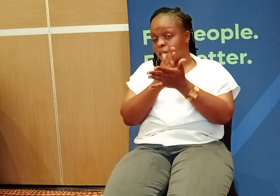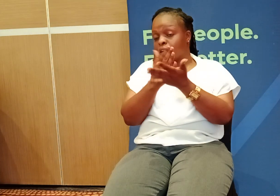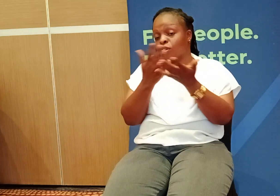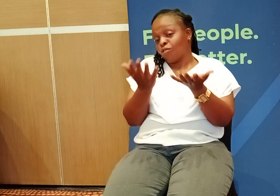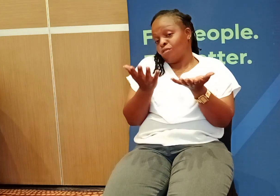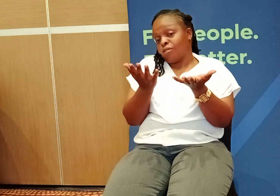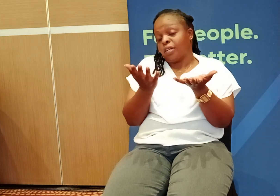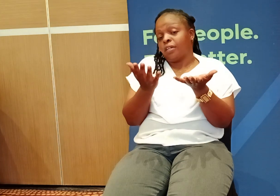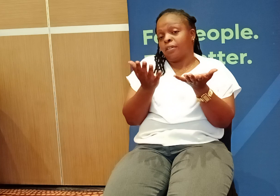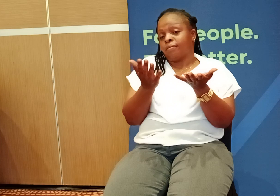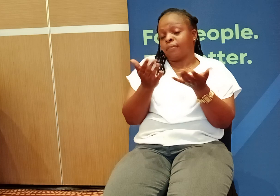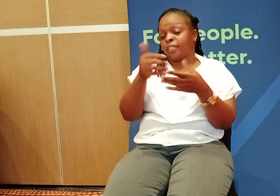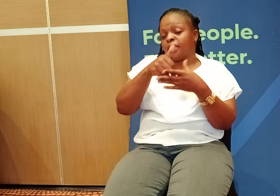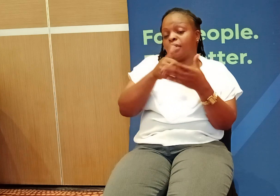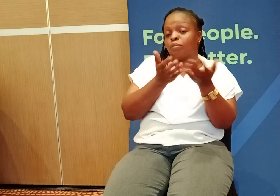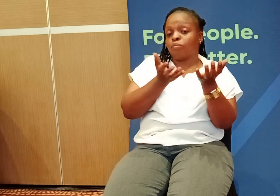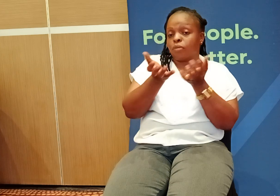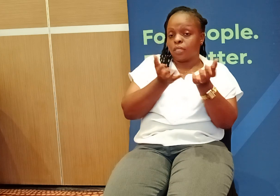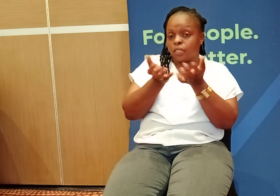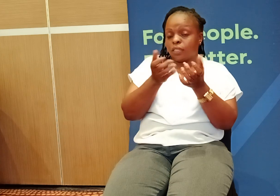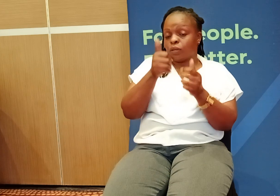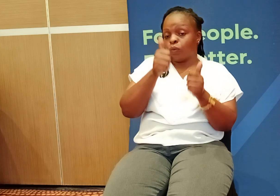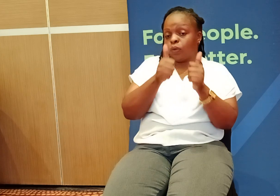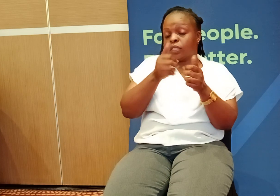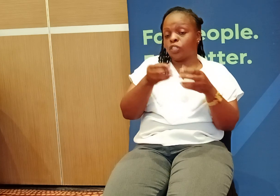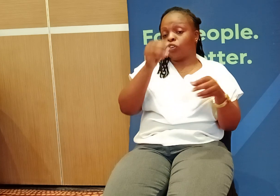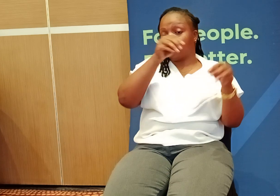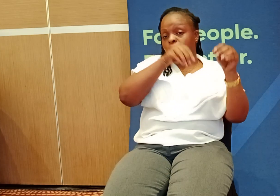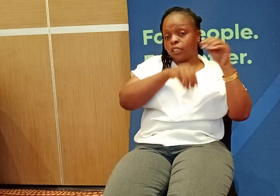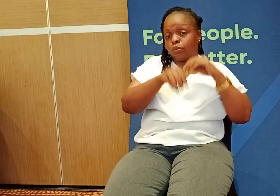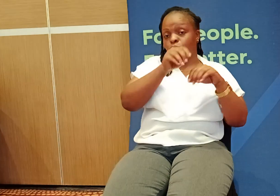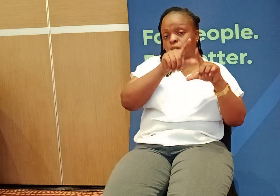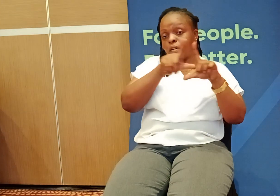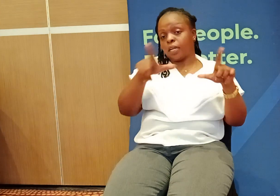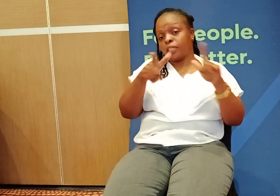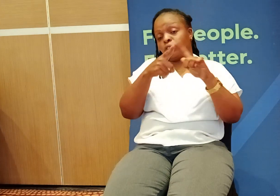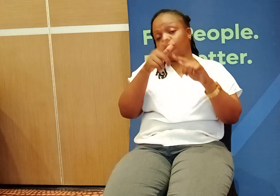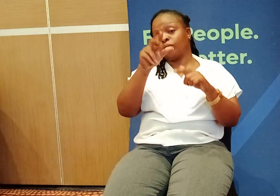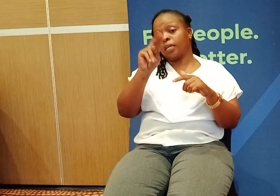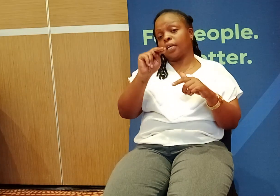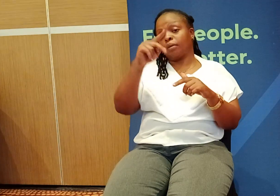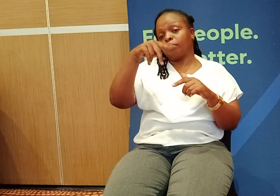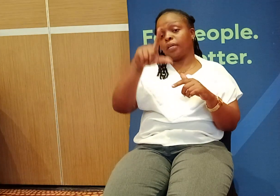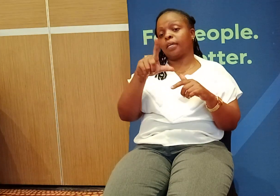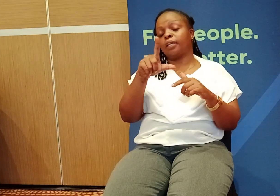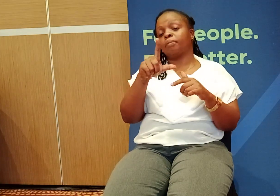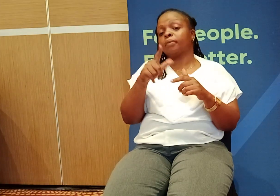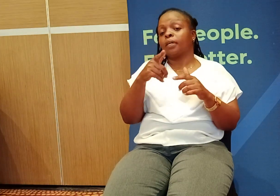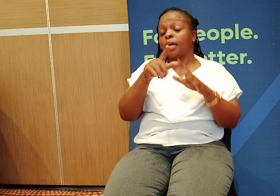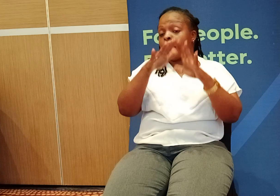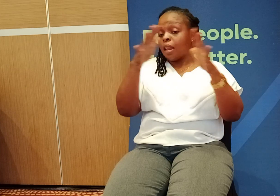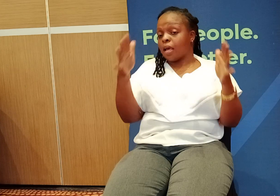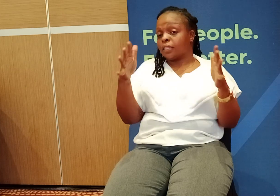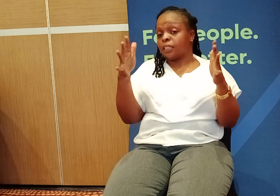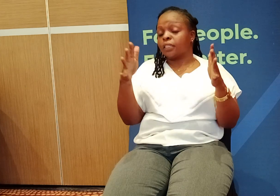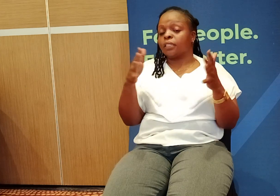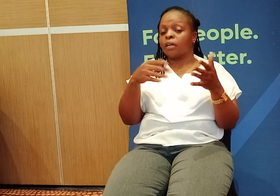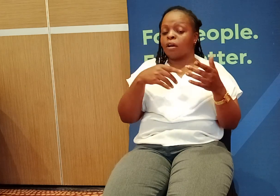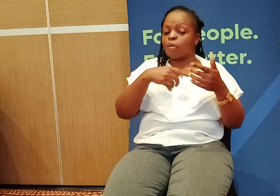sectors within our business that are contributing largely to the NPL? The largest one is manufacturing,